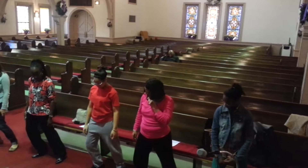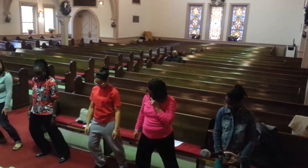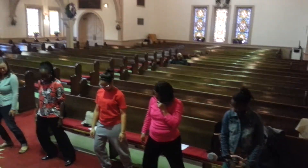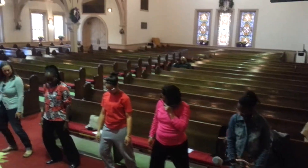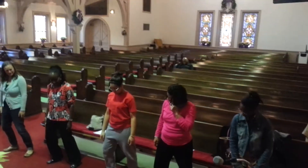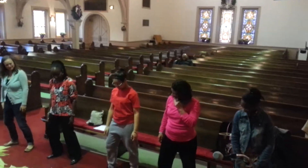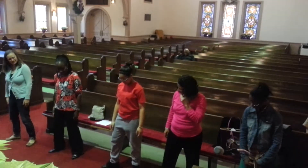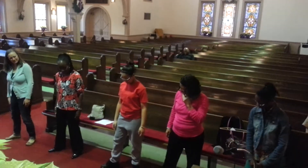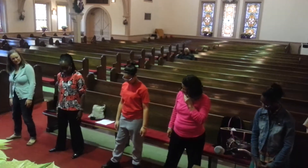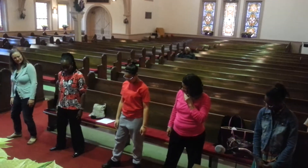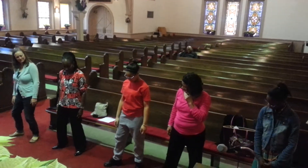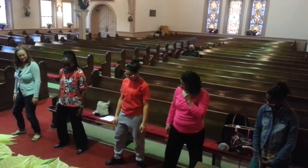it.